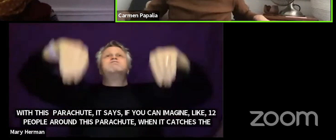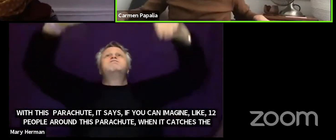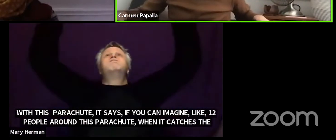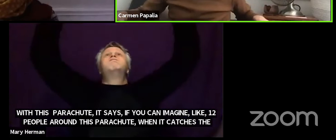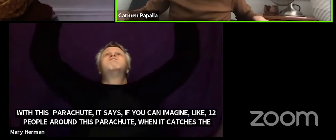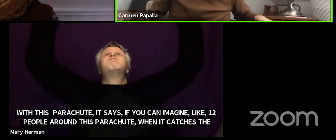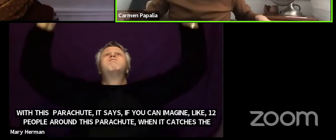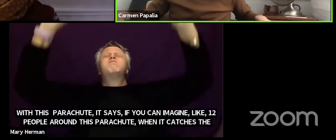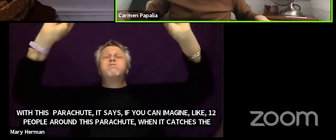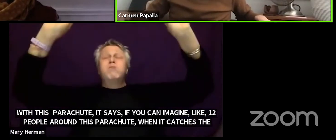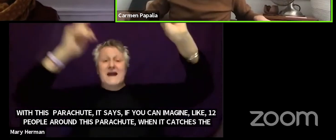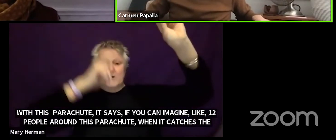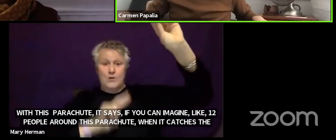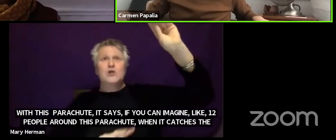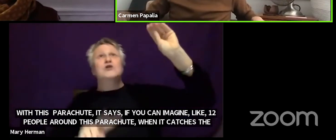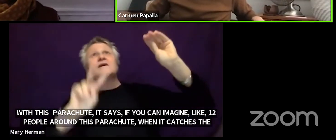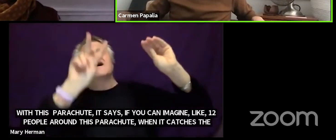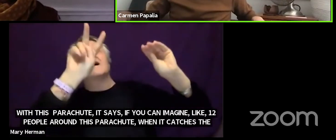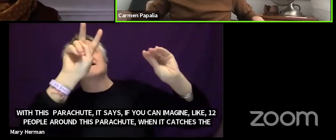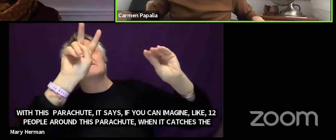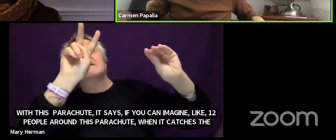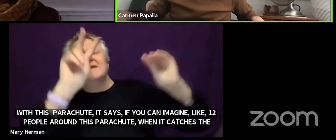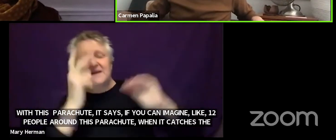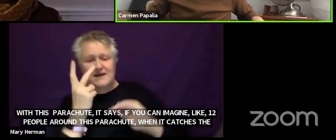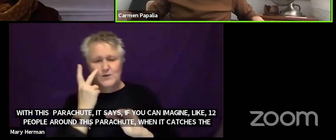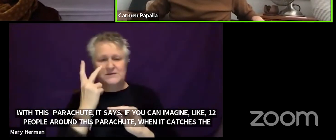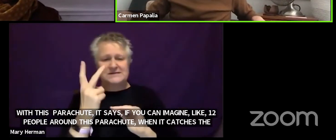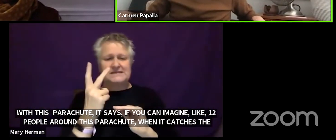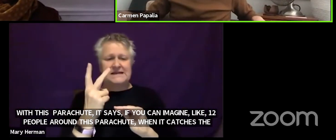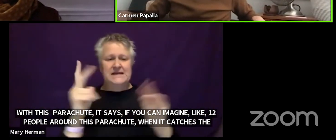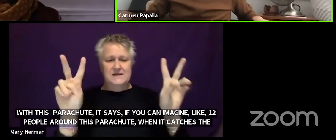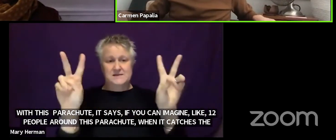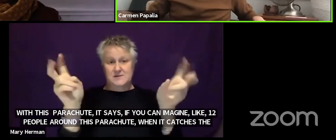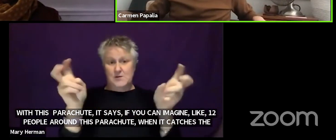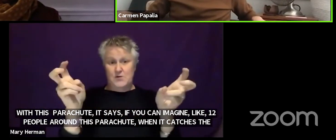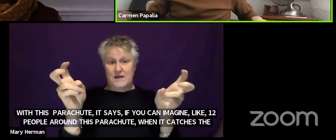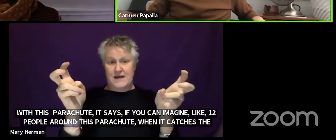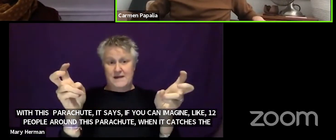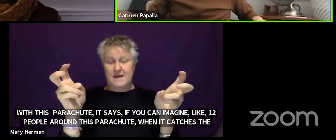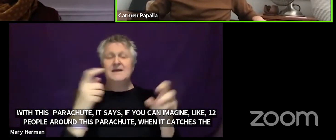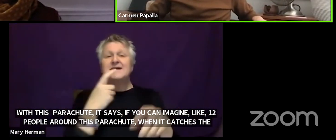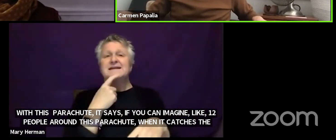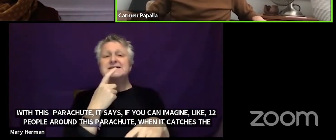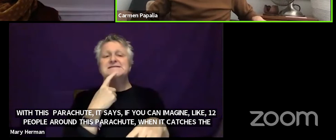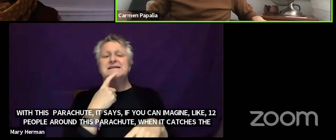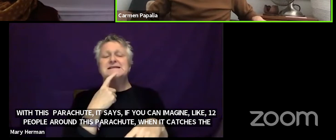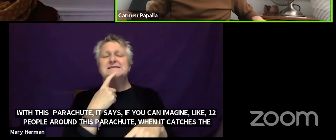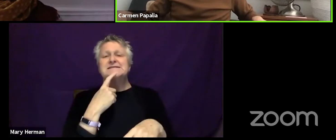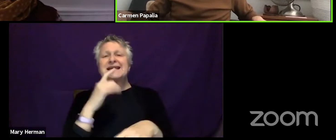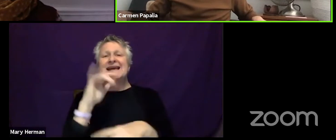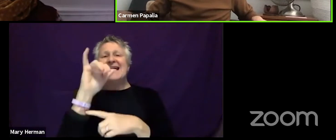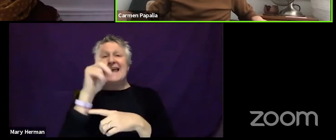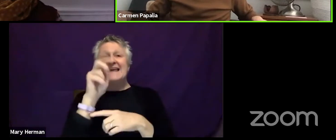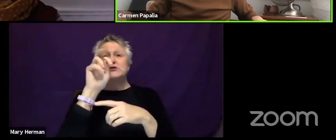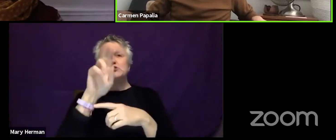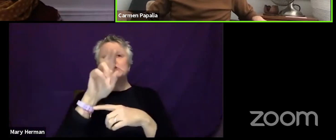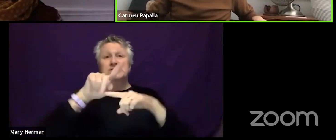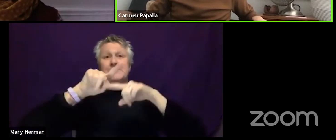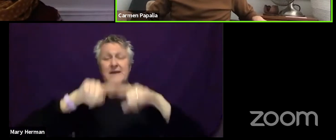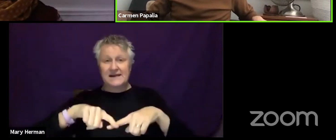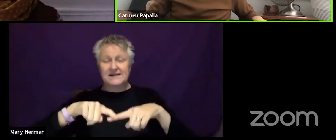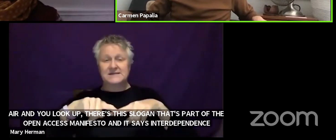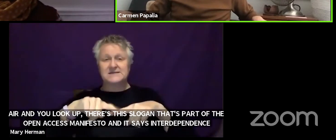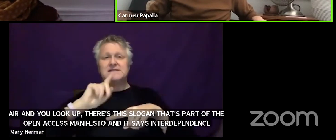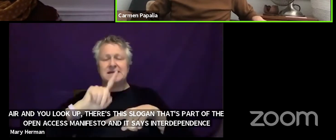this slogan that's part of the open access manifesto, and it says, interdependence is central to the